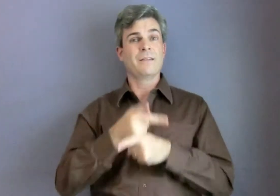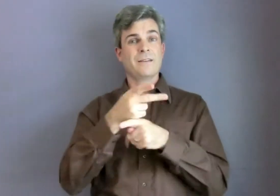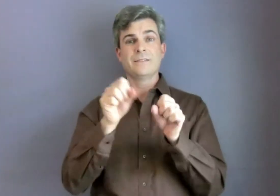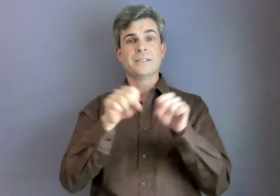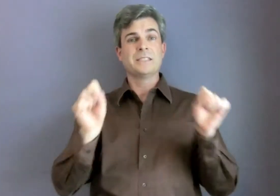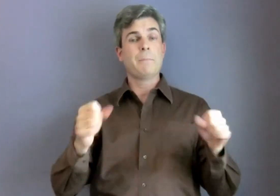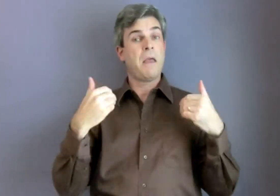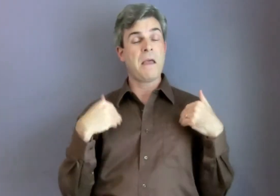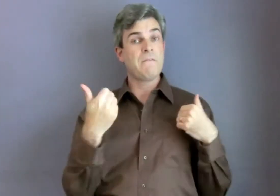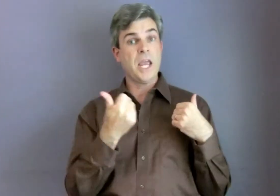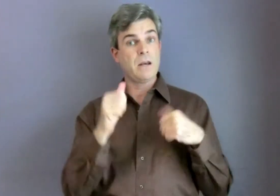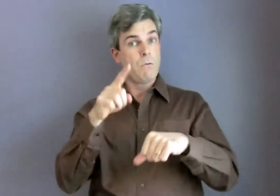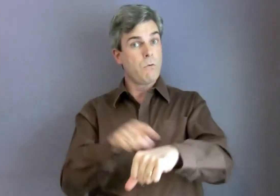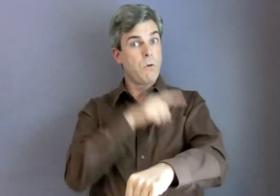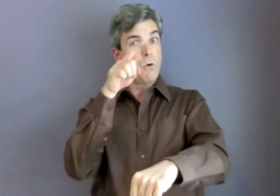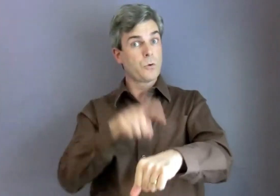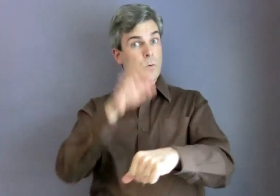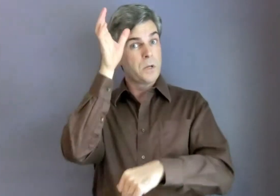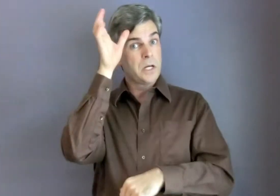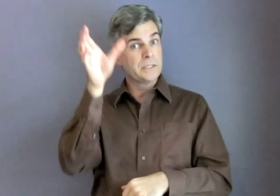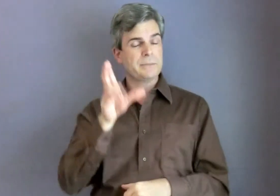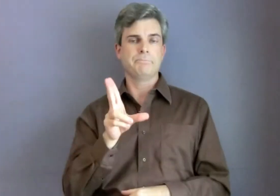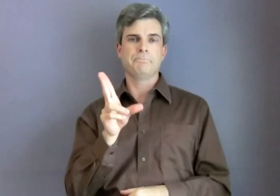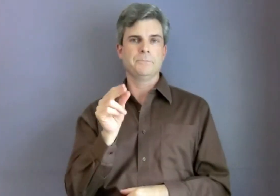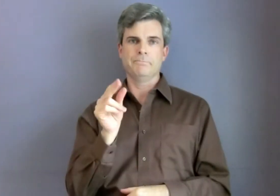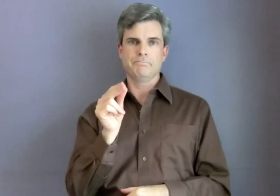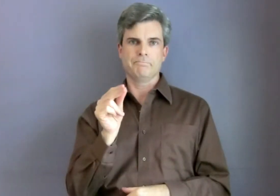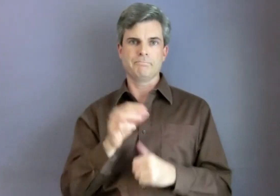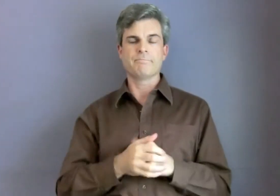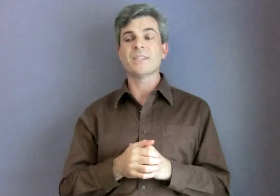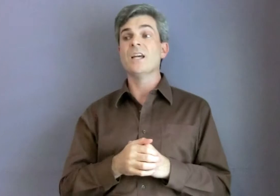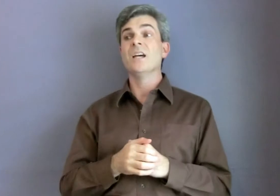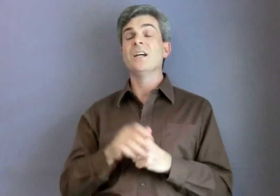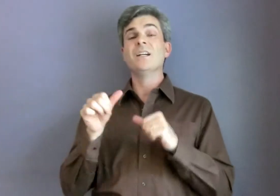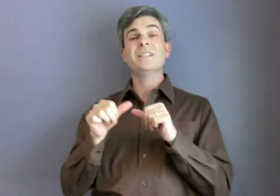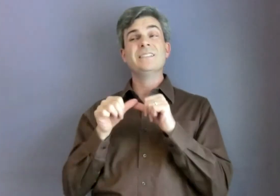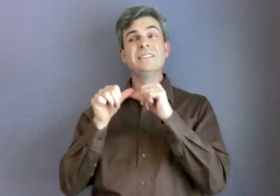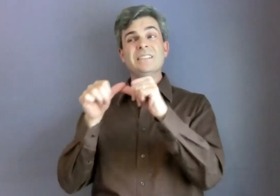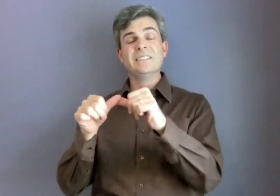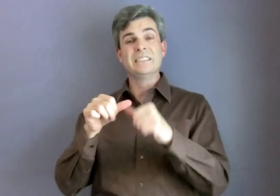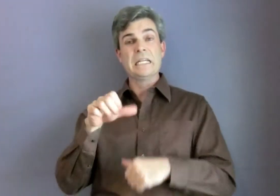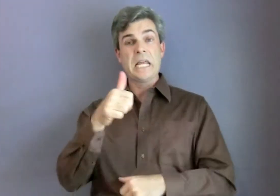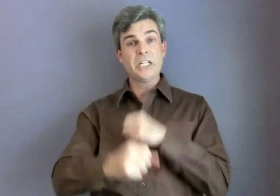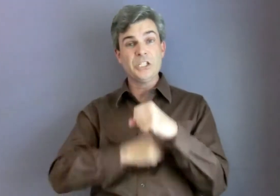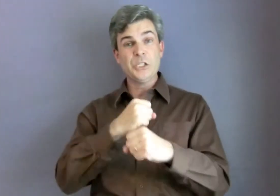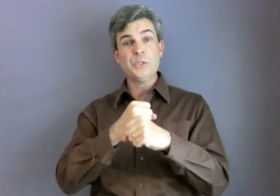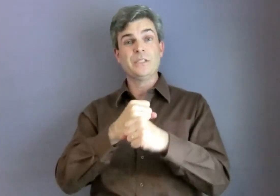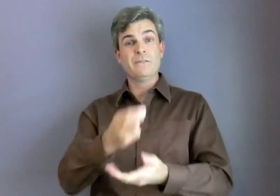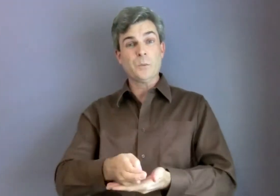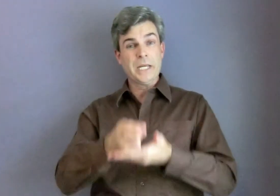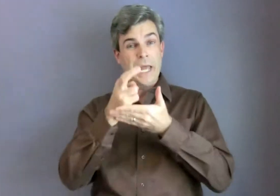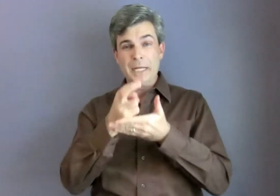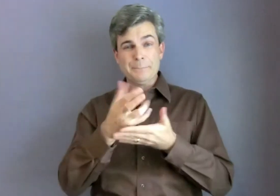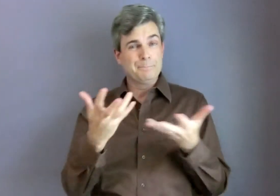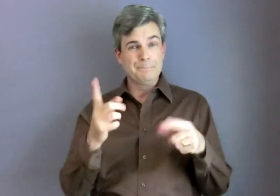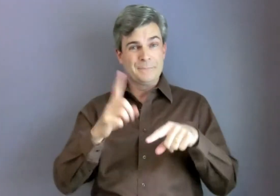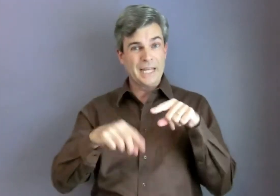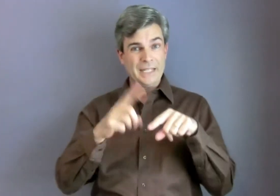Neurological damage, 10 years of rehab, requires a long-term perspective. But let's take a look behind my eyes. This is a gamma radiation